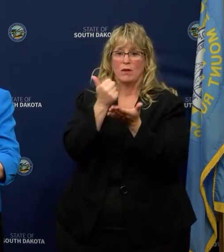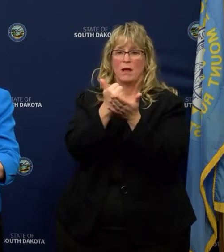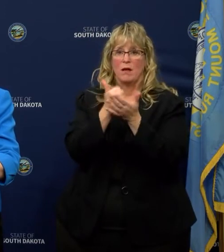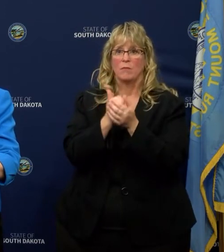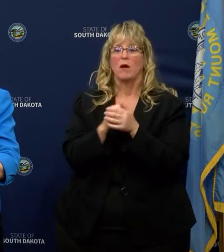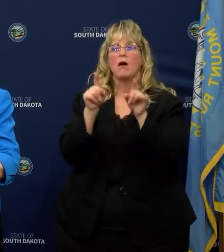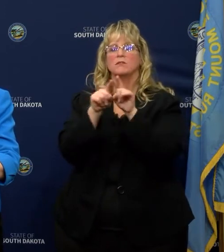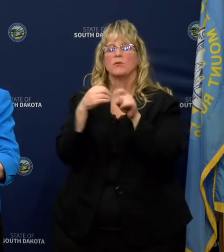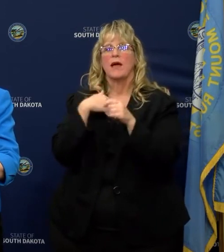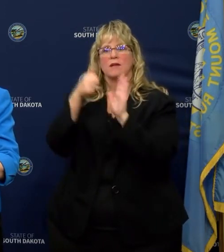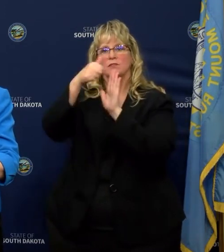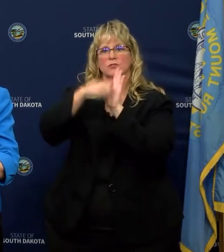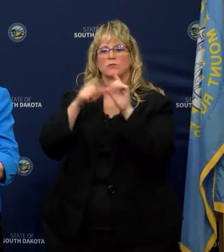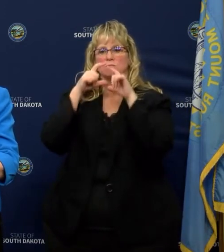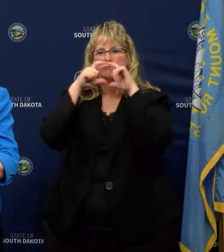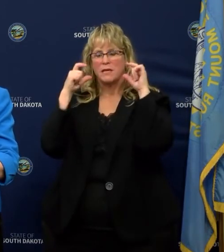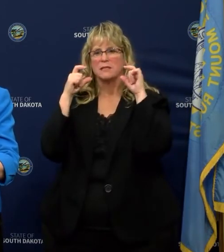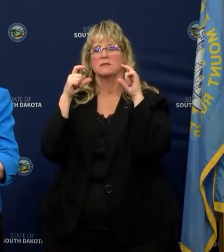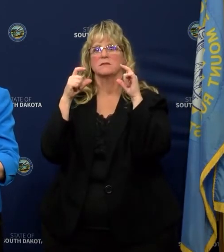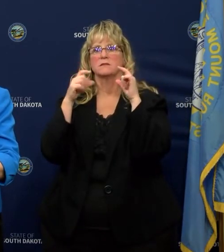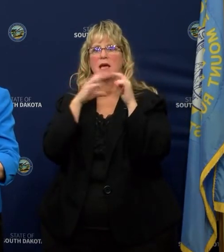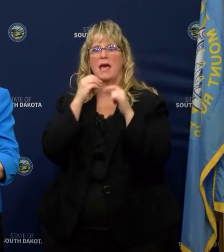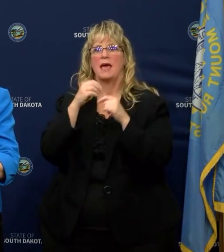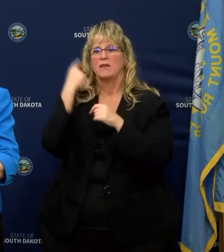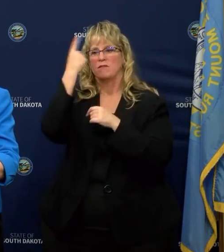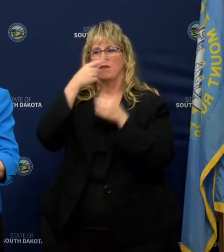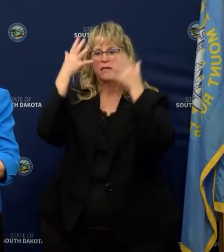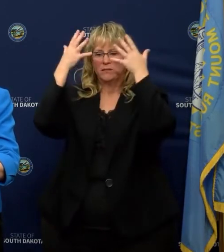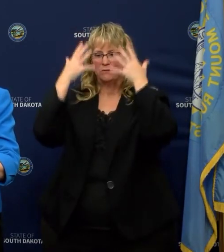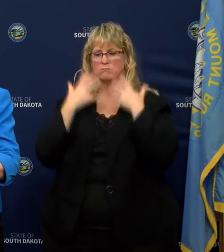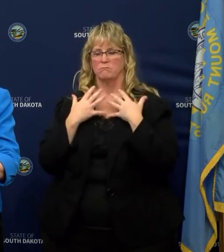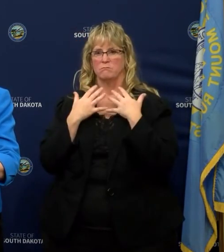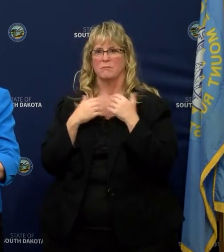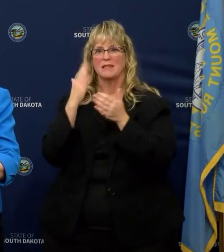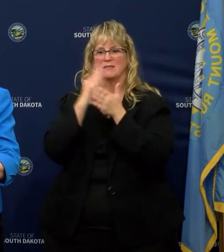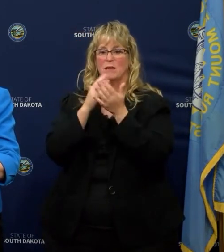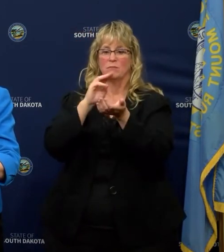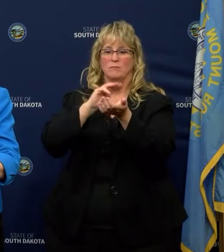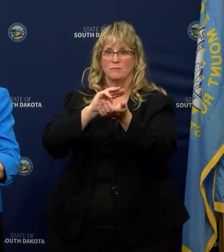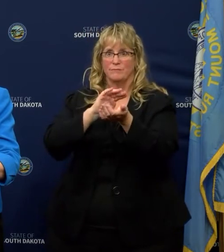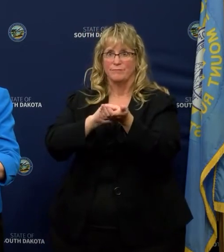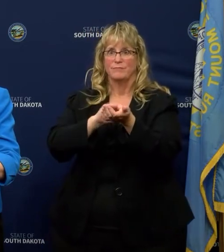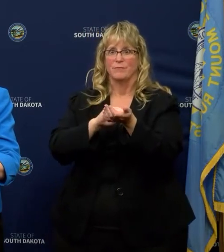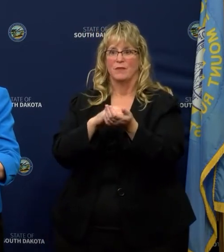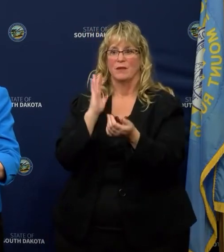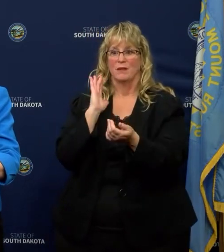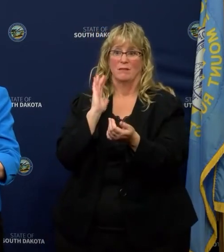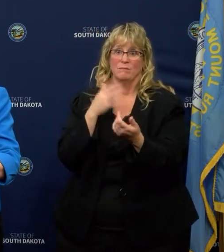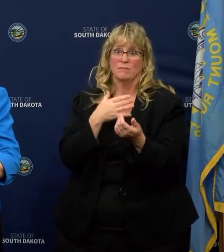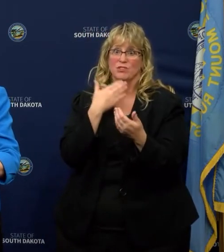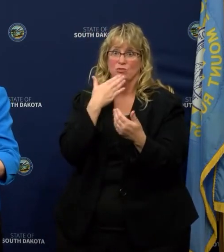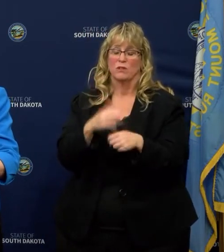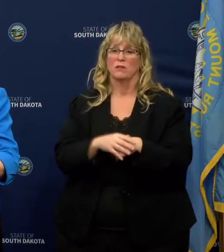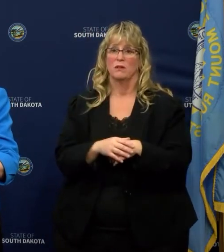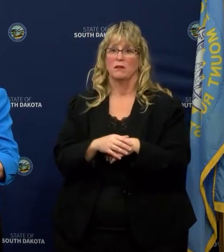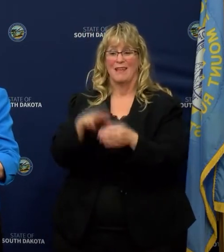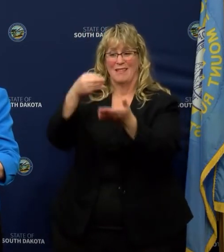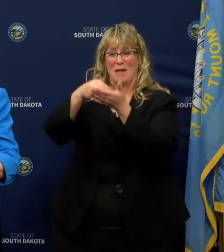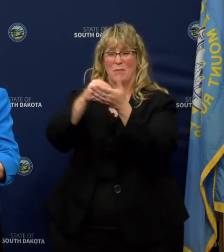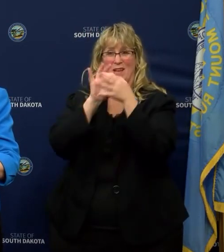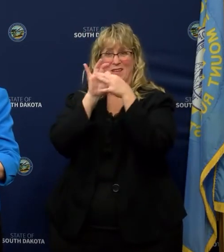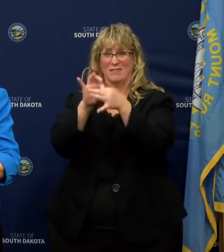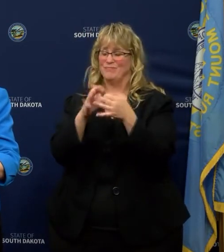have surgical masks available and face shields, which some healthcare professionals would find useful. The value on